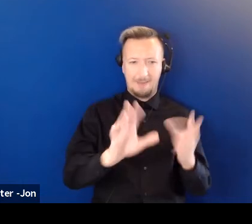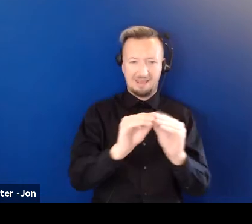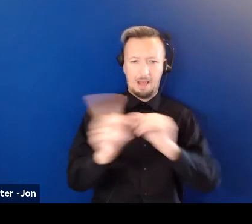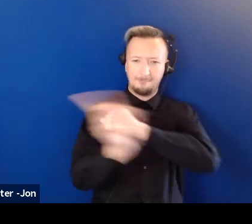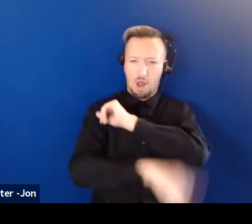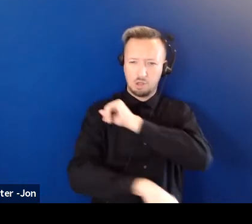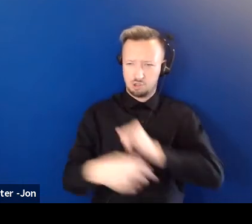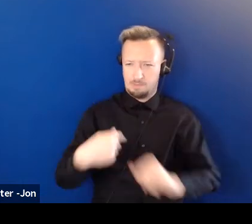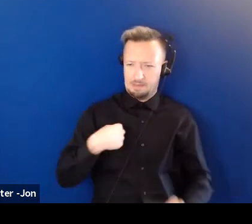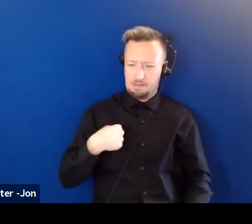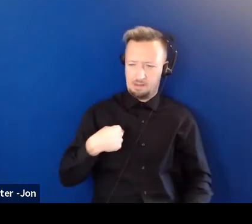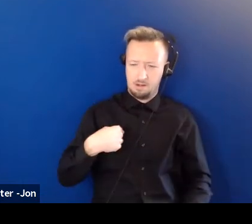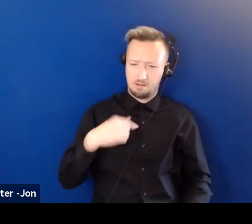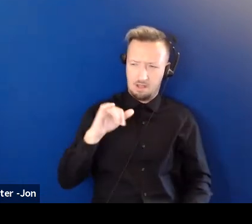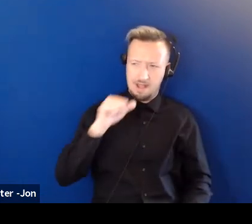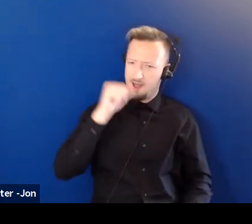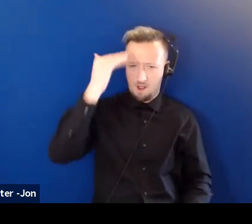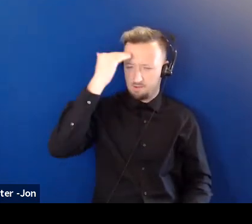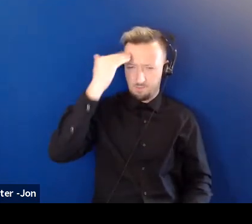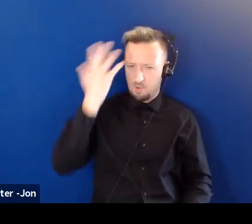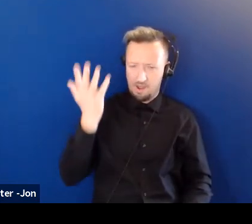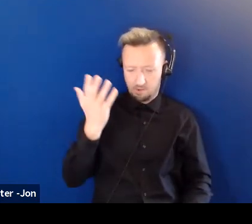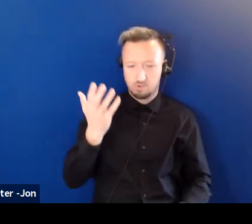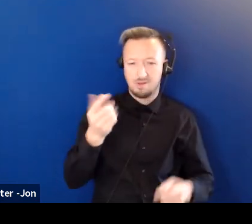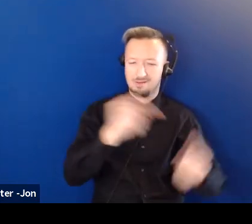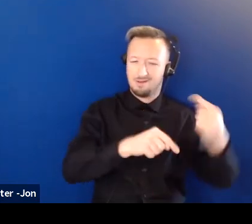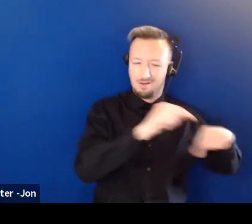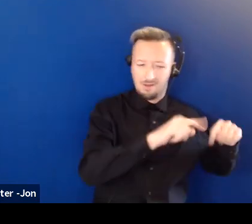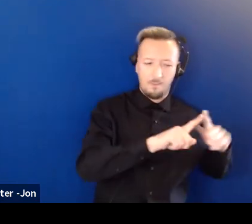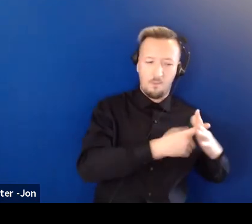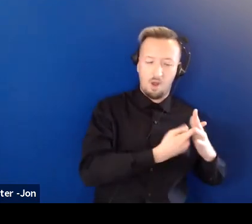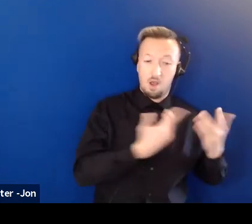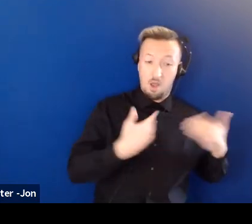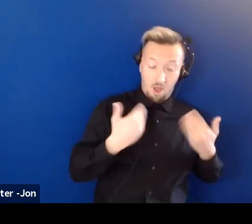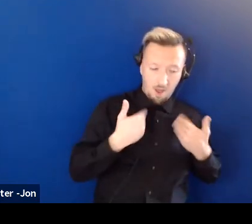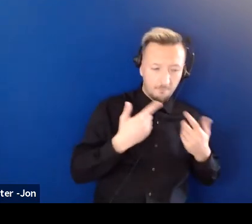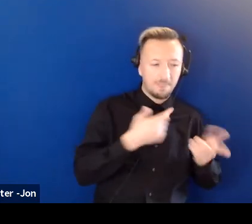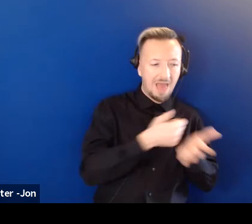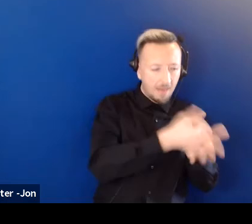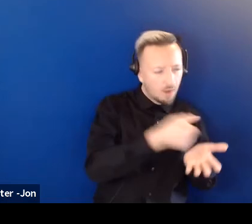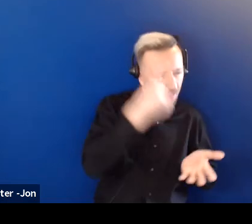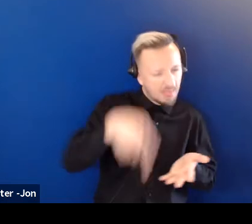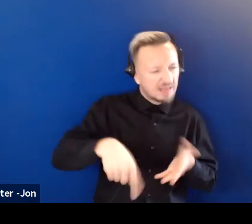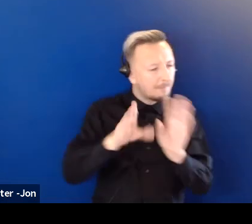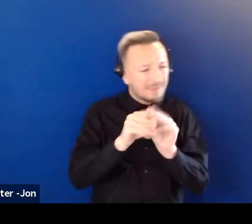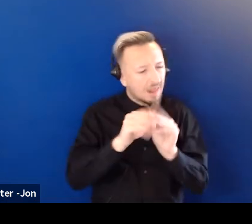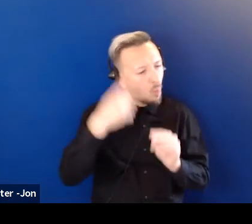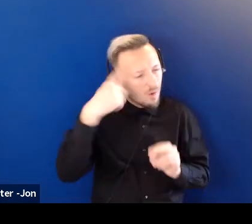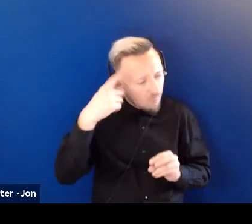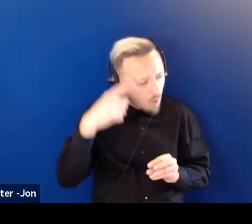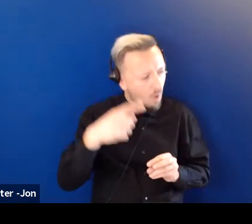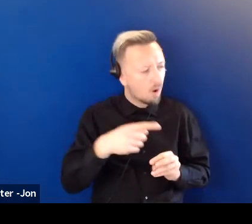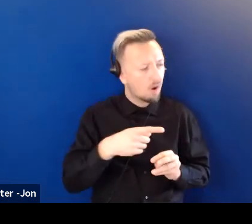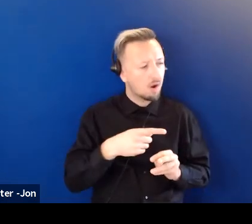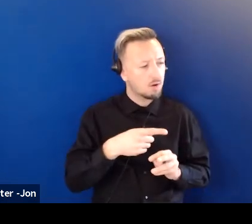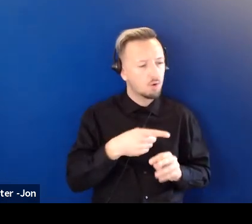It's really important to start, having an understanding of what these meetings are, so that